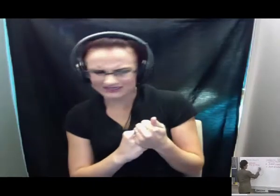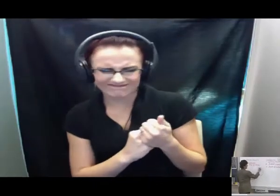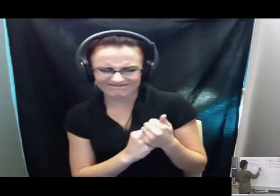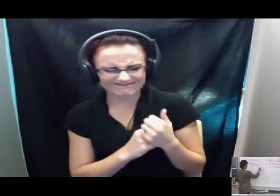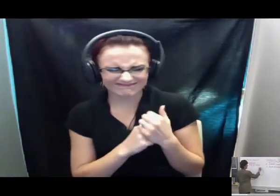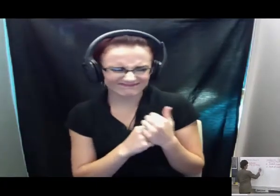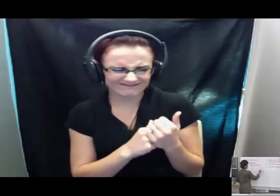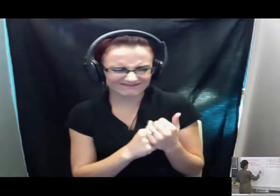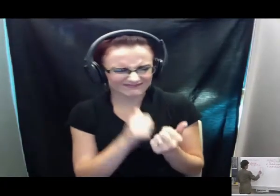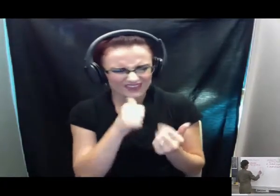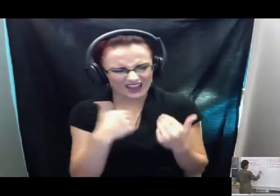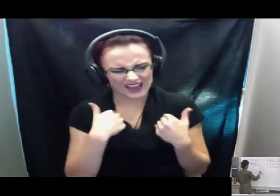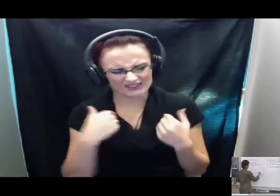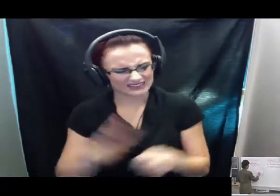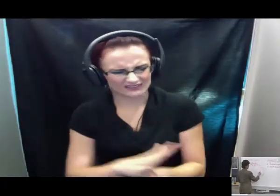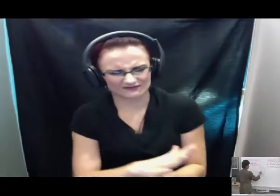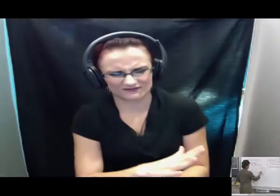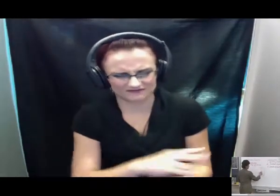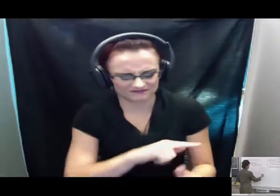graph.